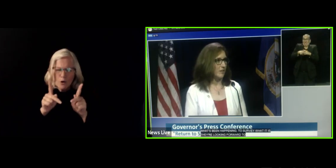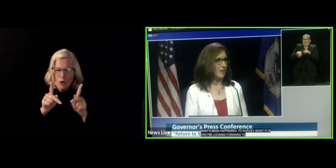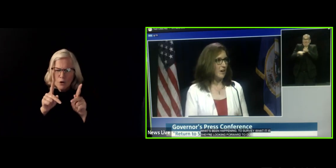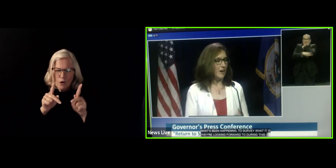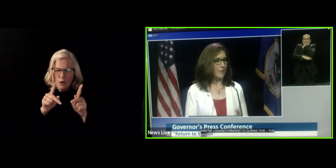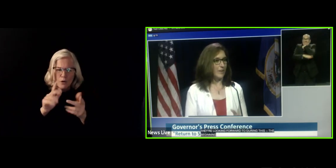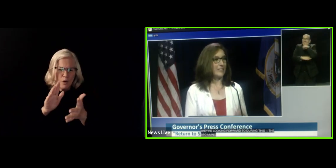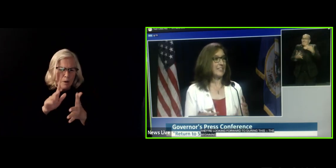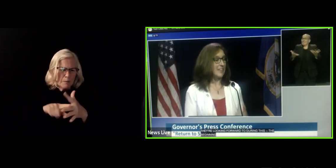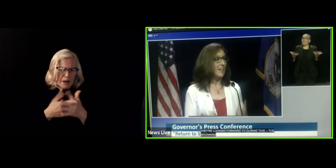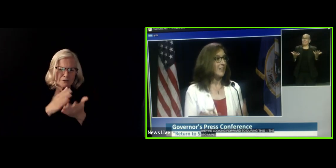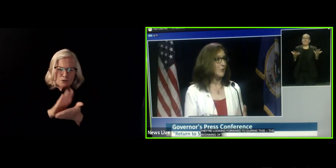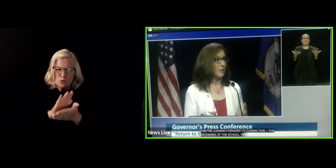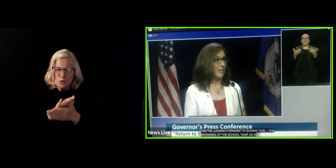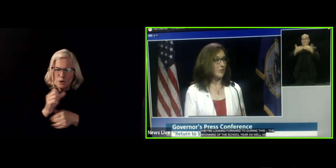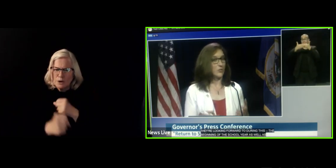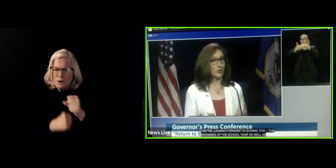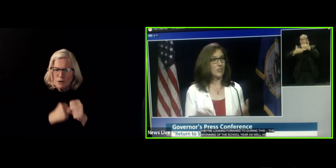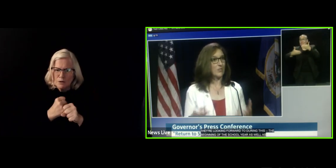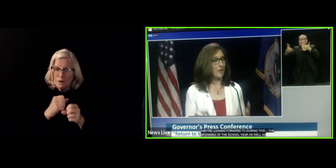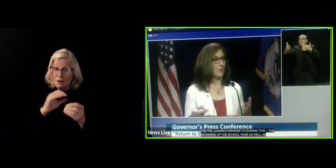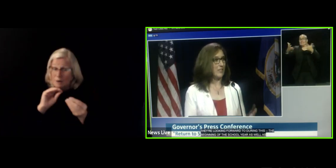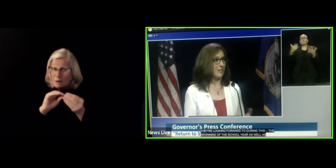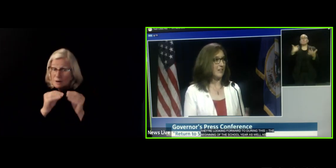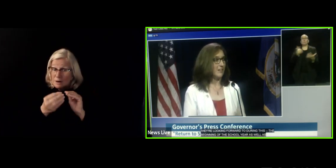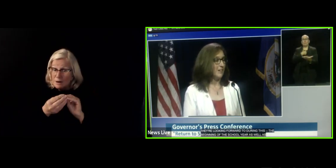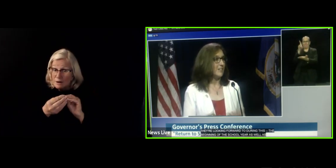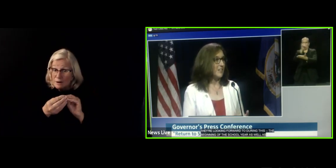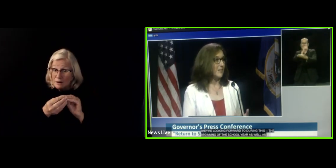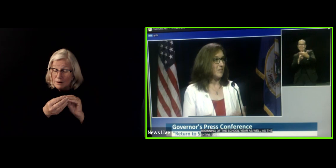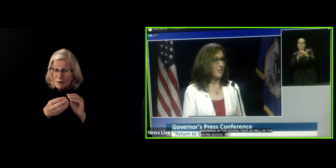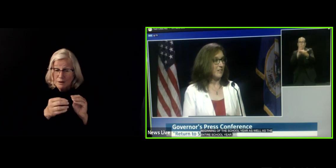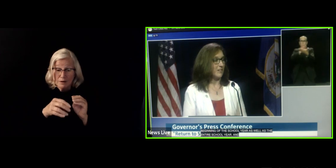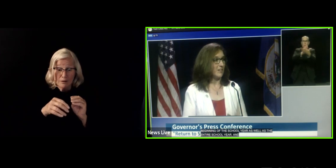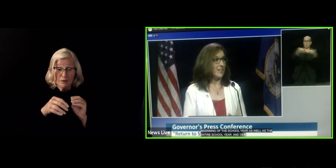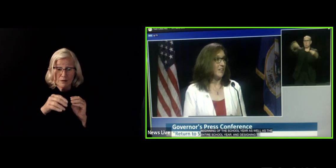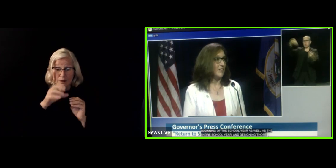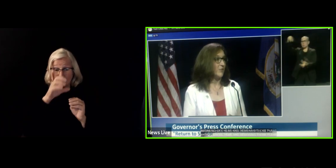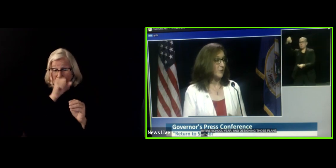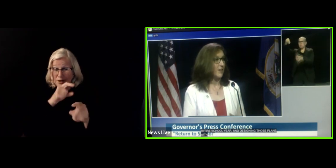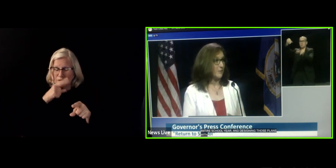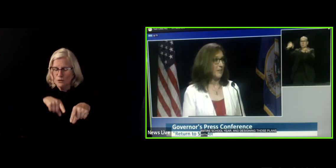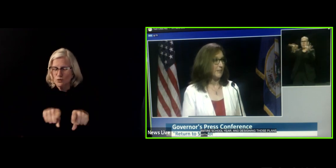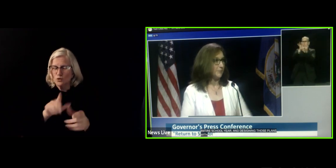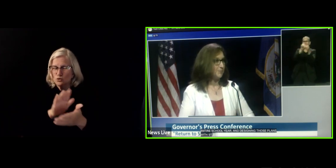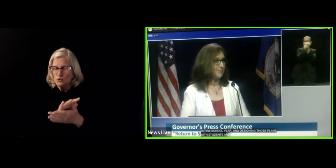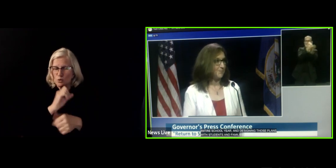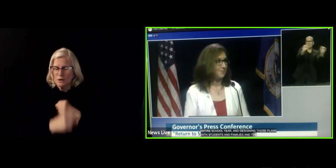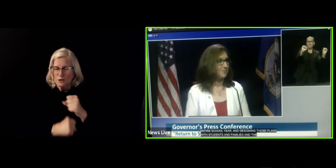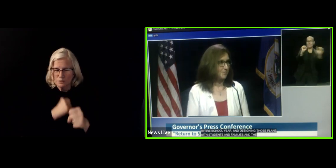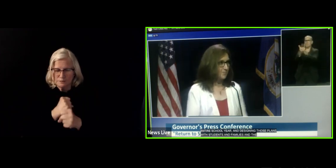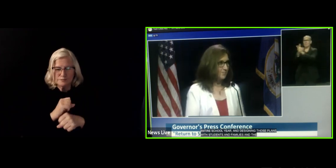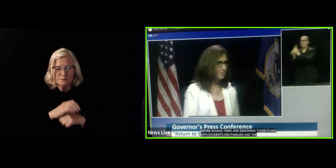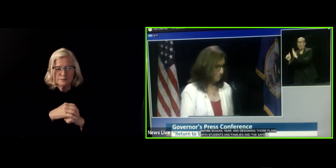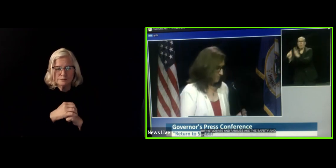year, and designing those plans with students and families and the safety and the talent of their staff in mind.